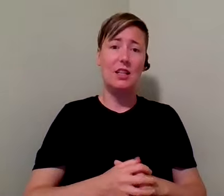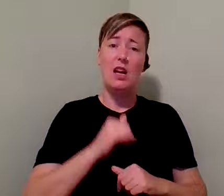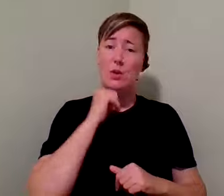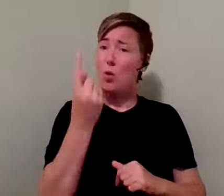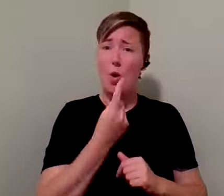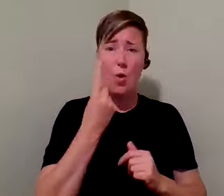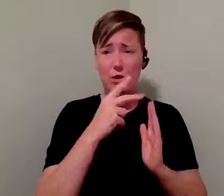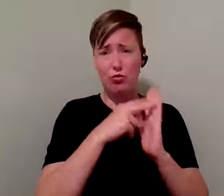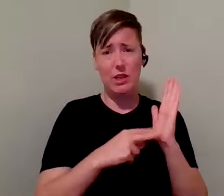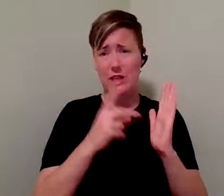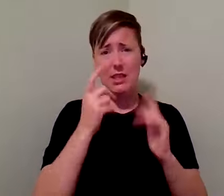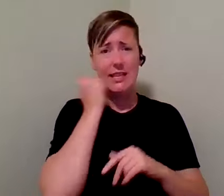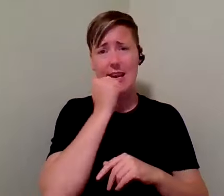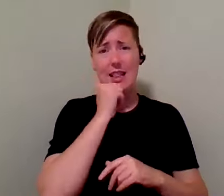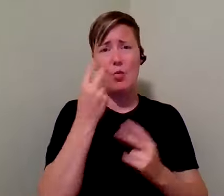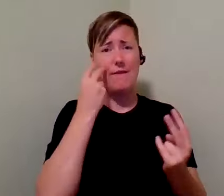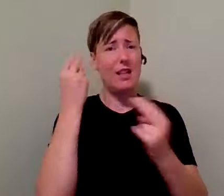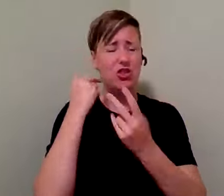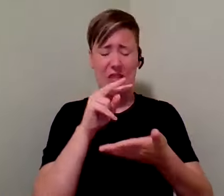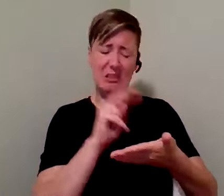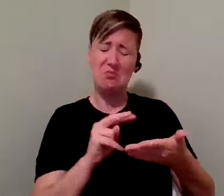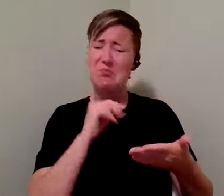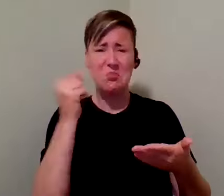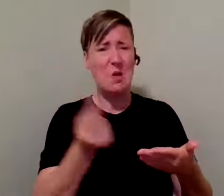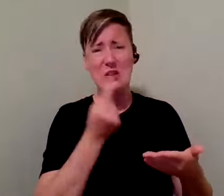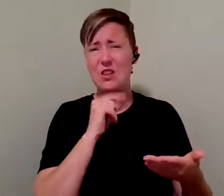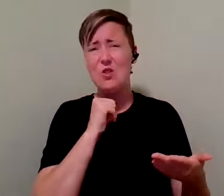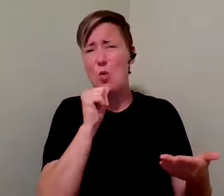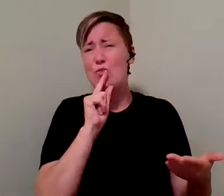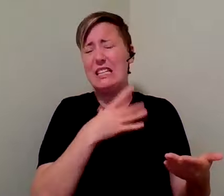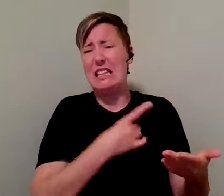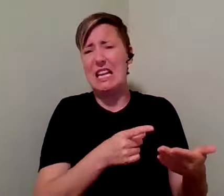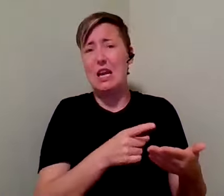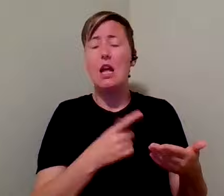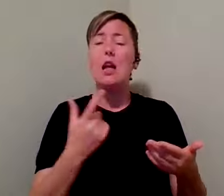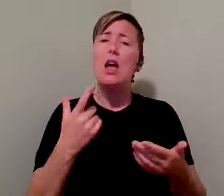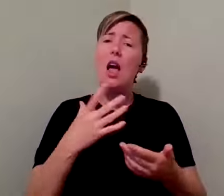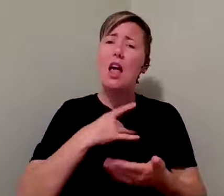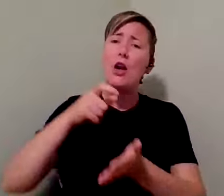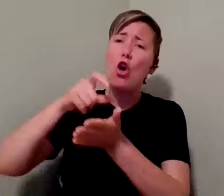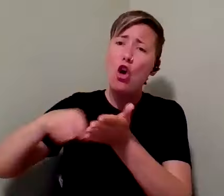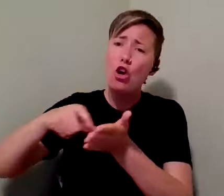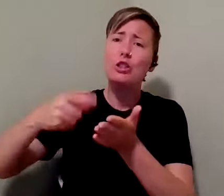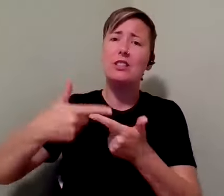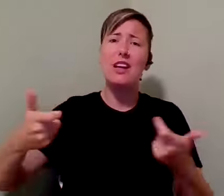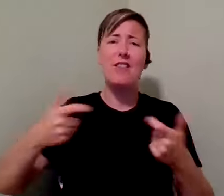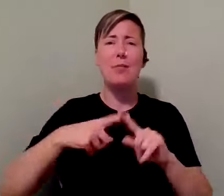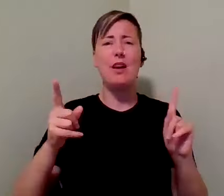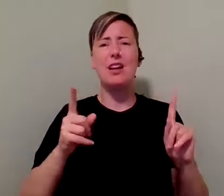like it. I like the literature part of it. I really don't get much. A lot of the sharings that are shared